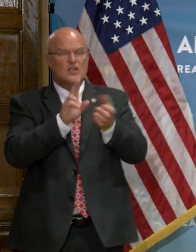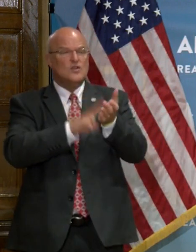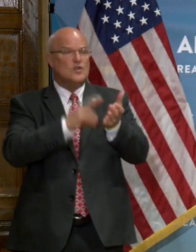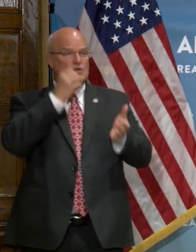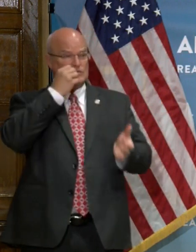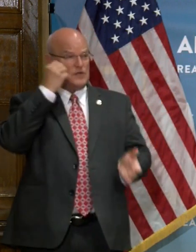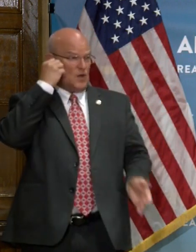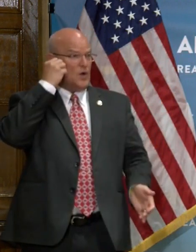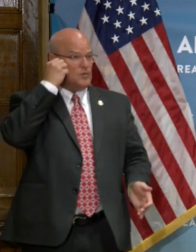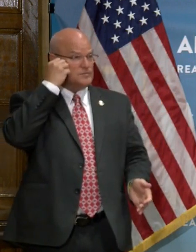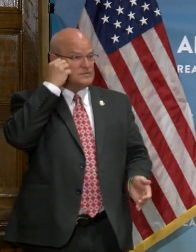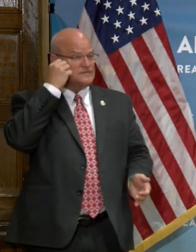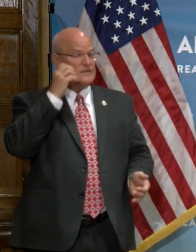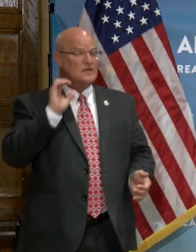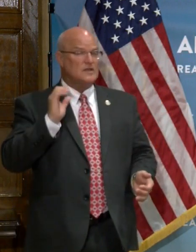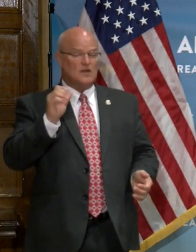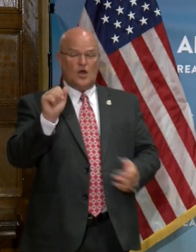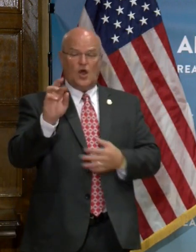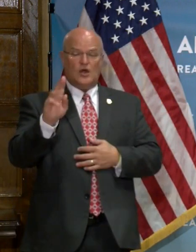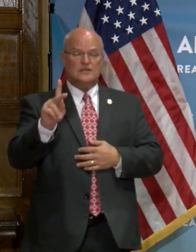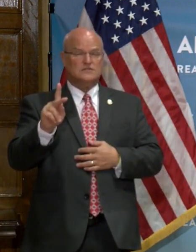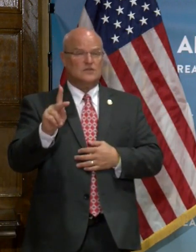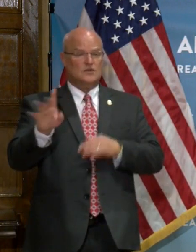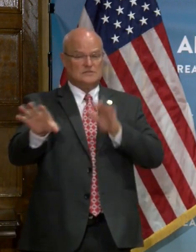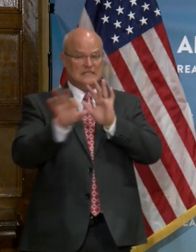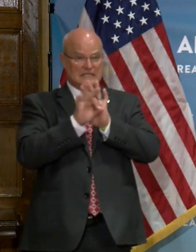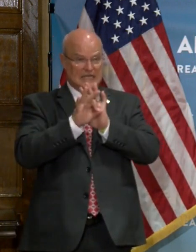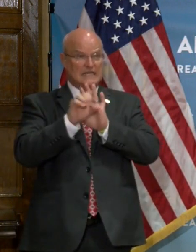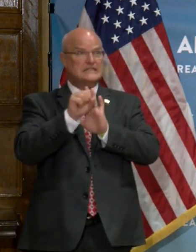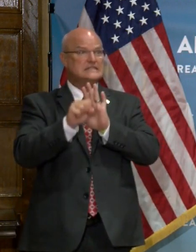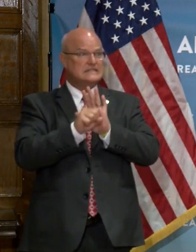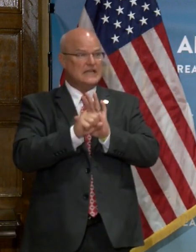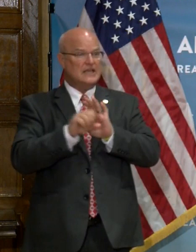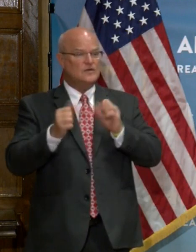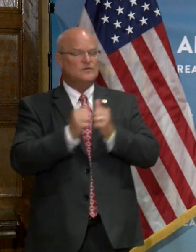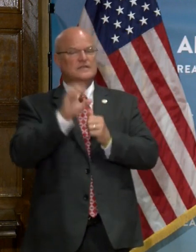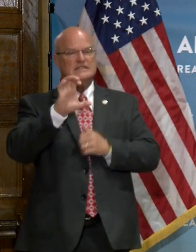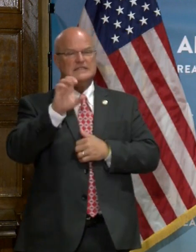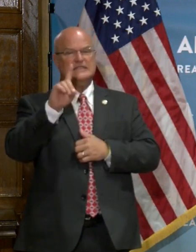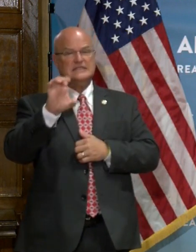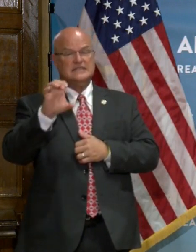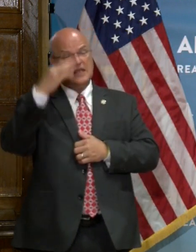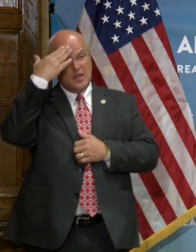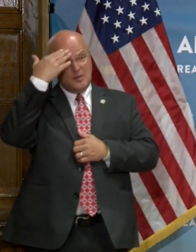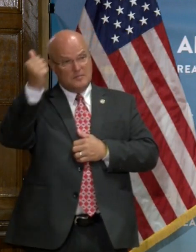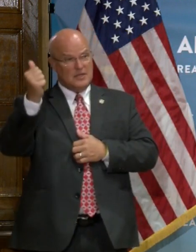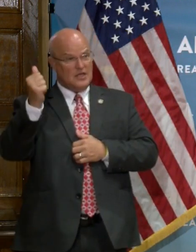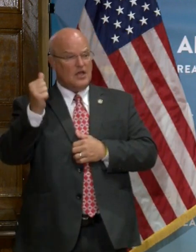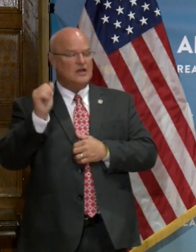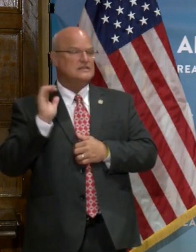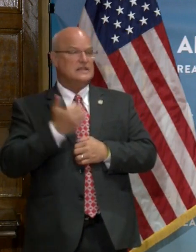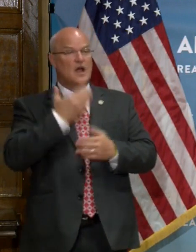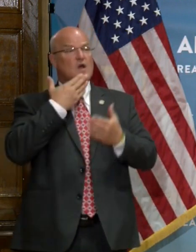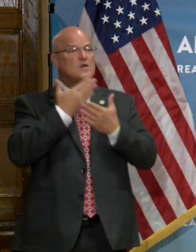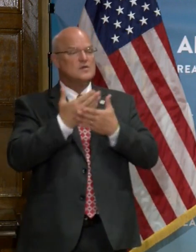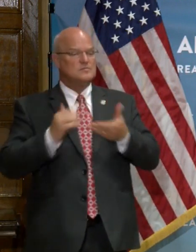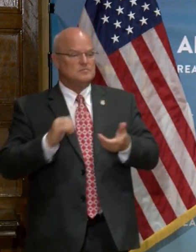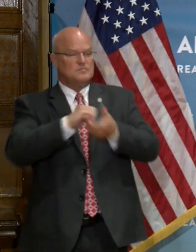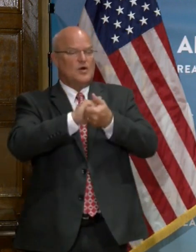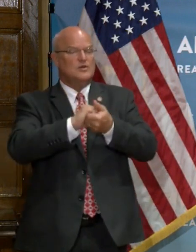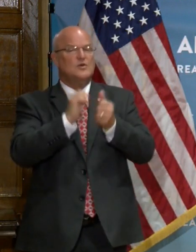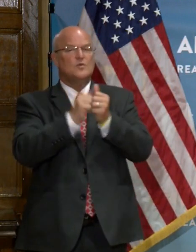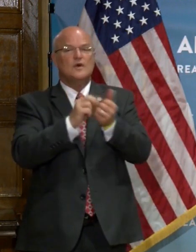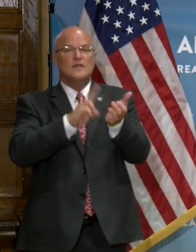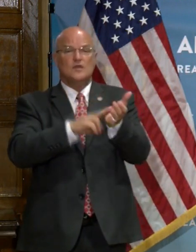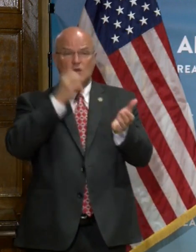nursing homes. And Arkansas has been selected as a state to do that, I think because of our very good partnership with the